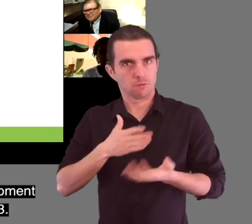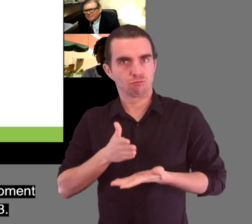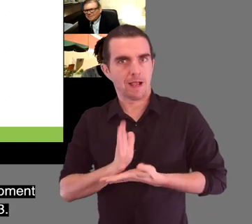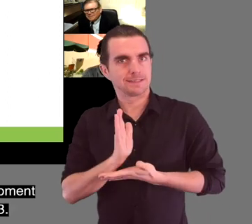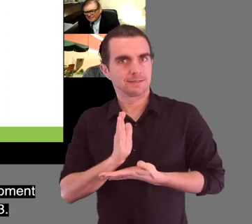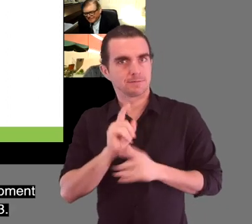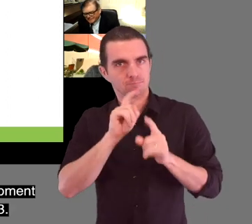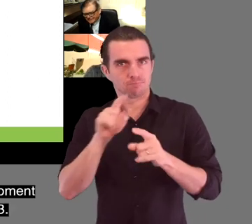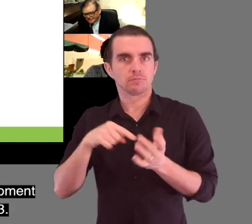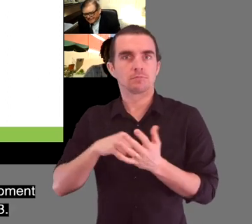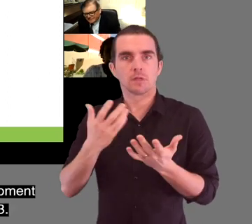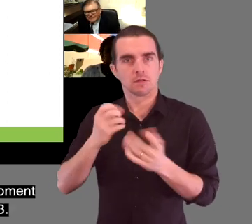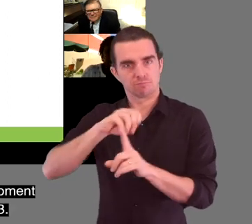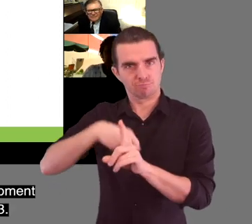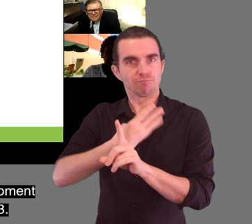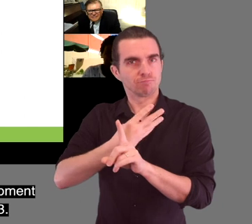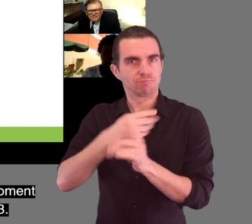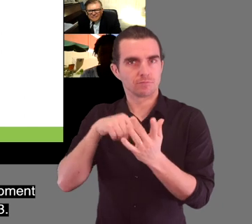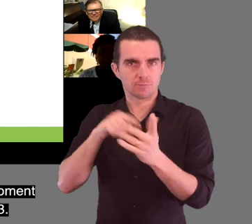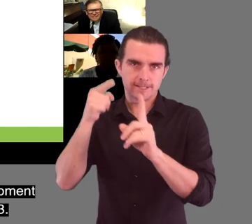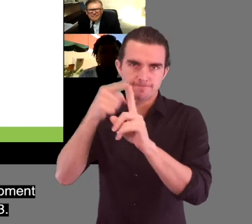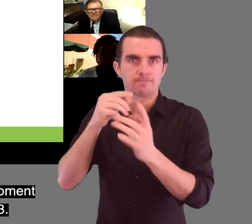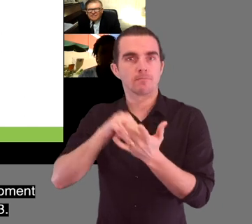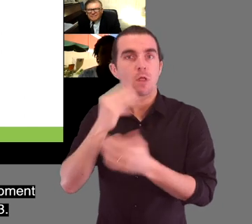the Sustainable Development Goal number 3.